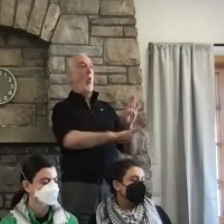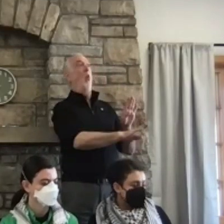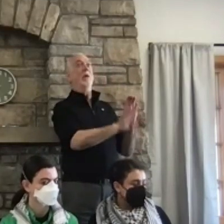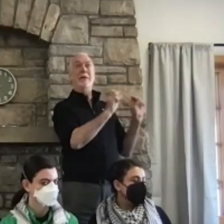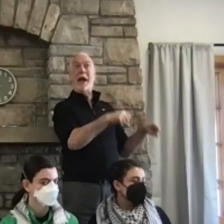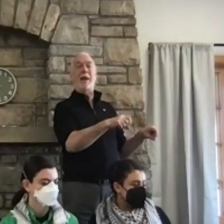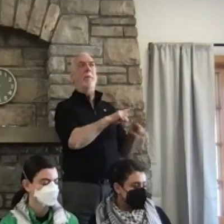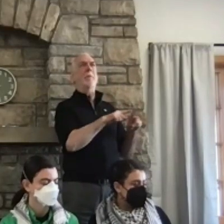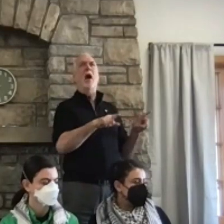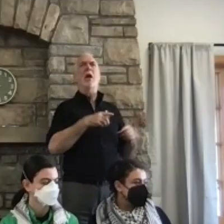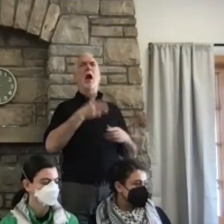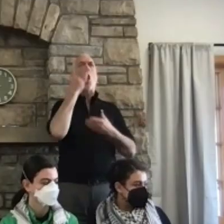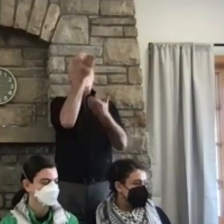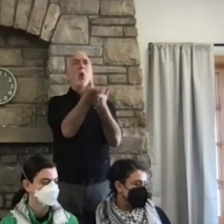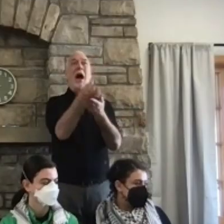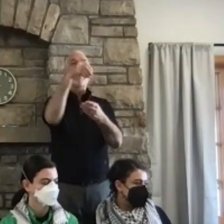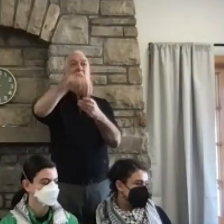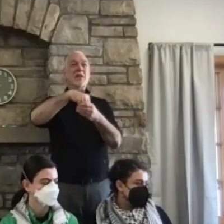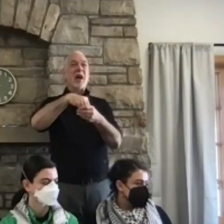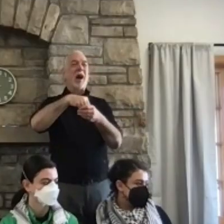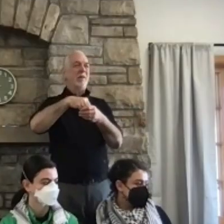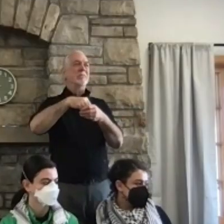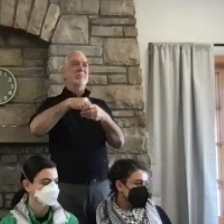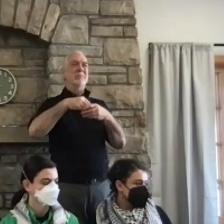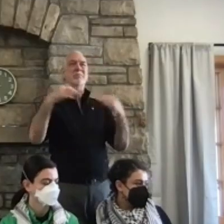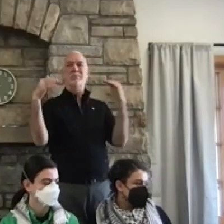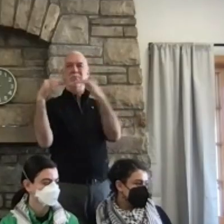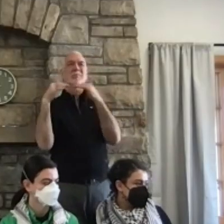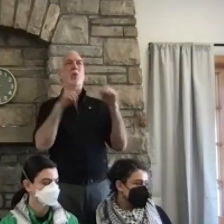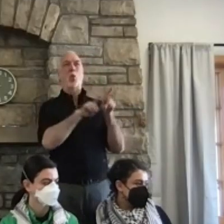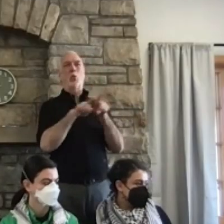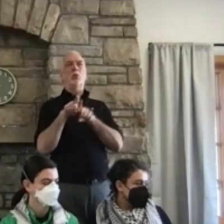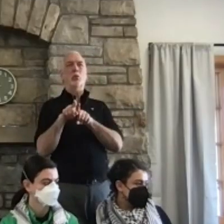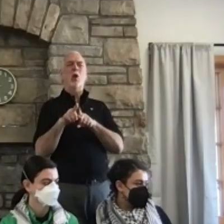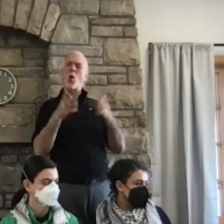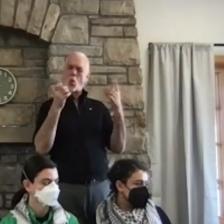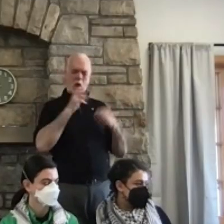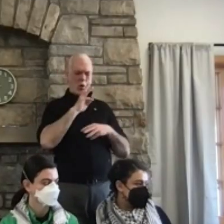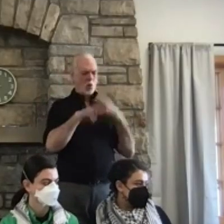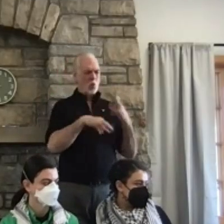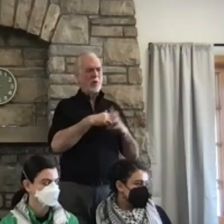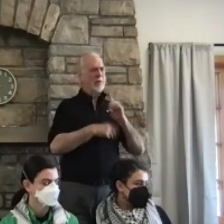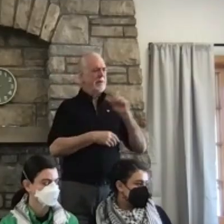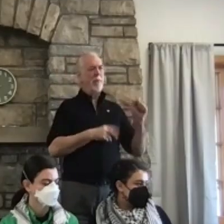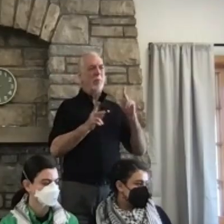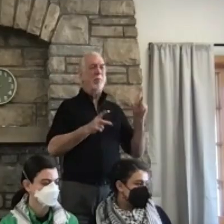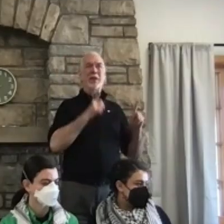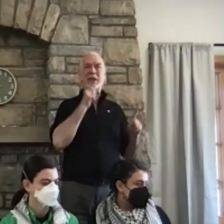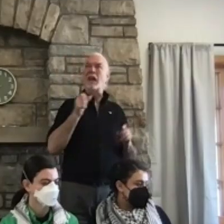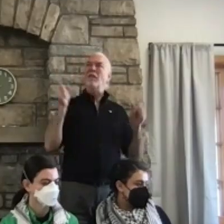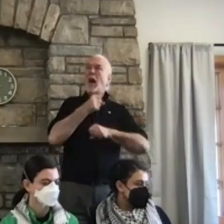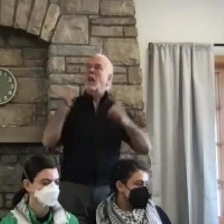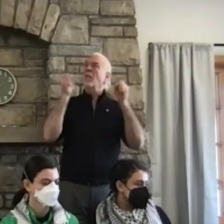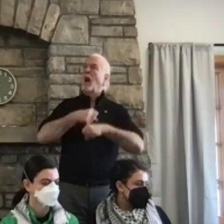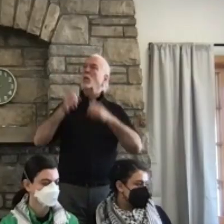inside. When we approach access from a place of love, we create a world where disabled people don't have to fight to be